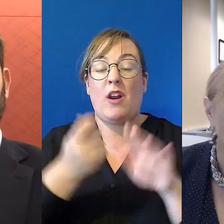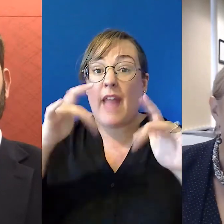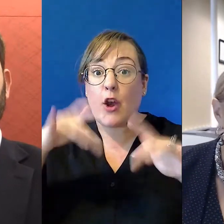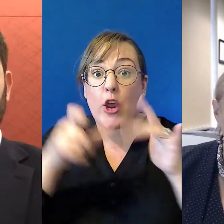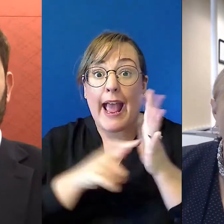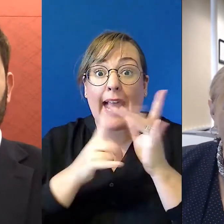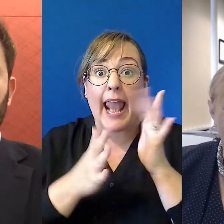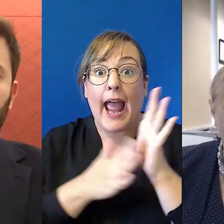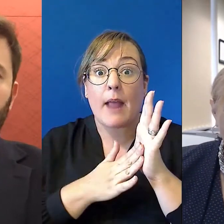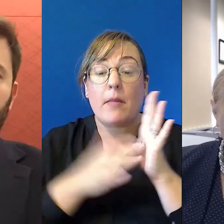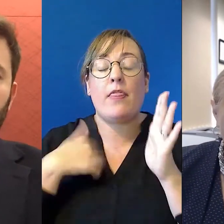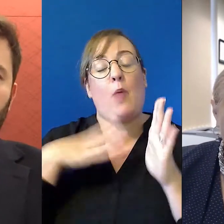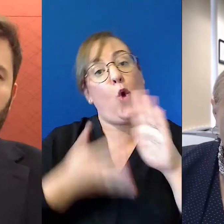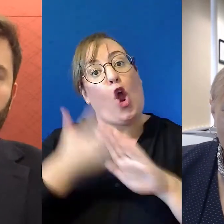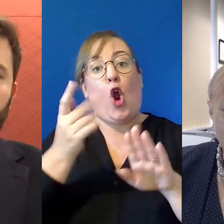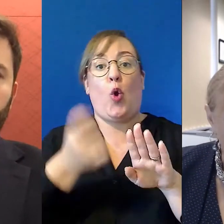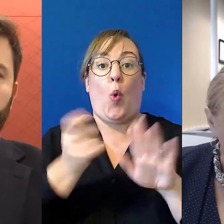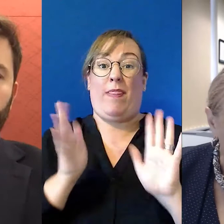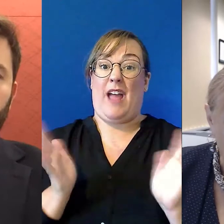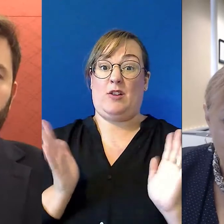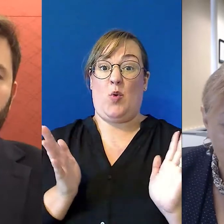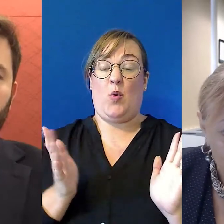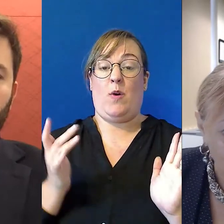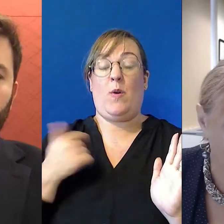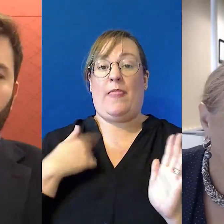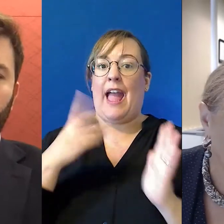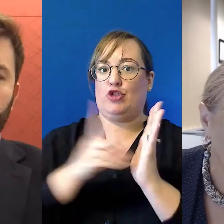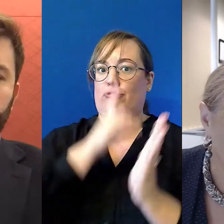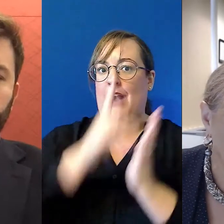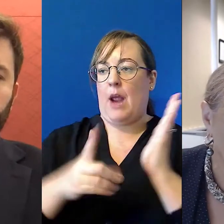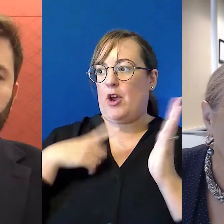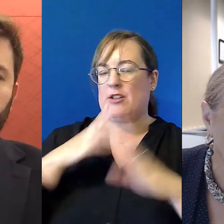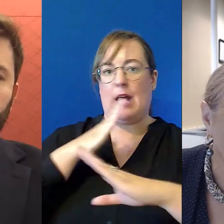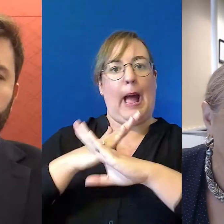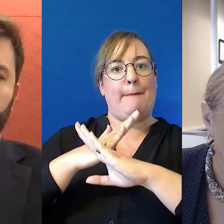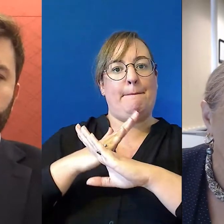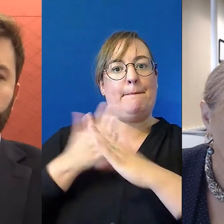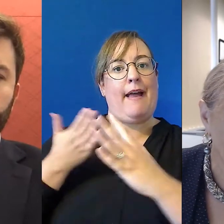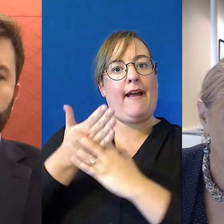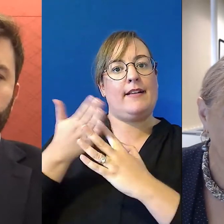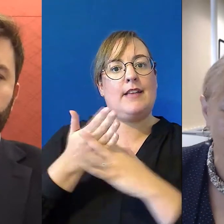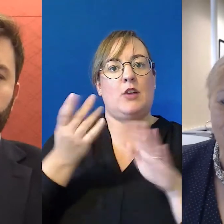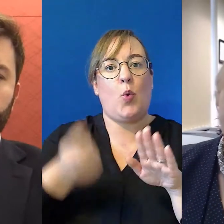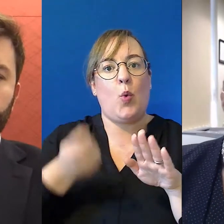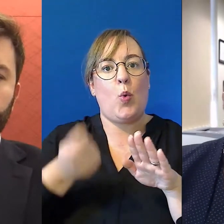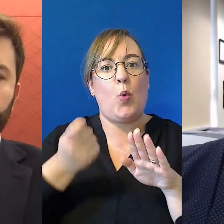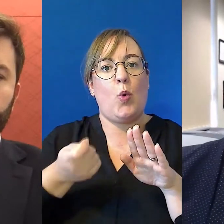it was a denial of access to justice. It was discriminatory because it was a denial of access to justice. So sometimes governments get